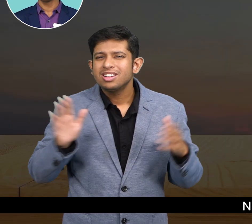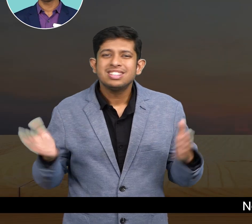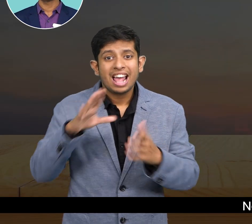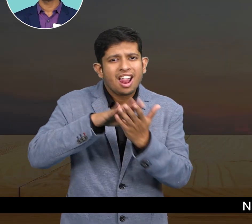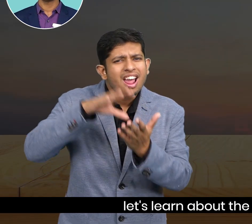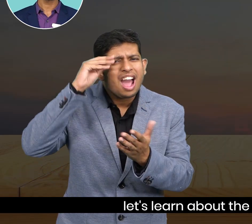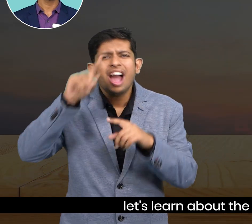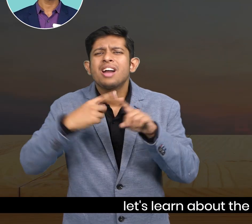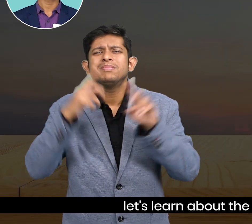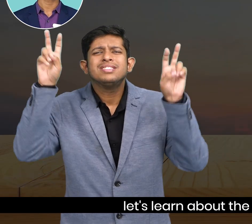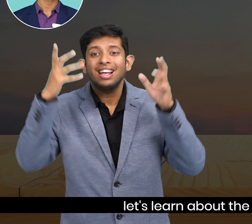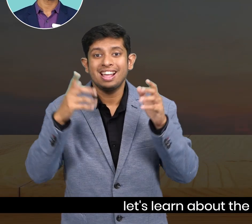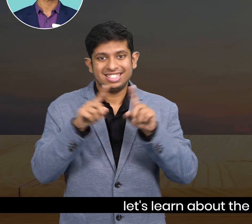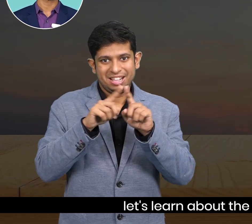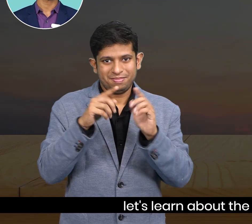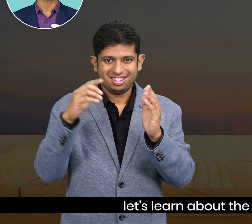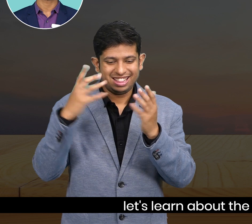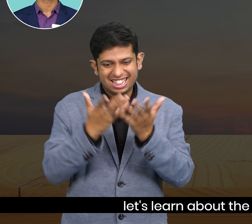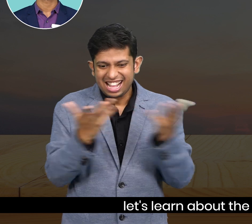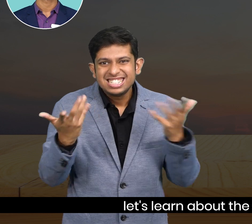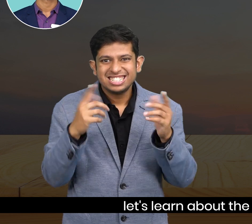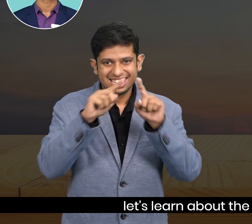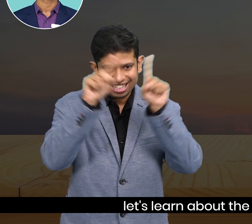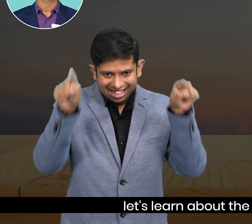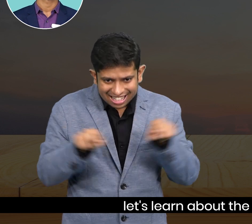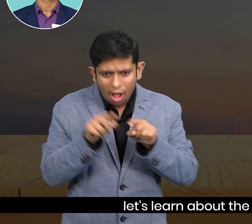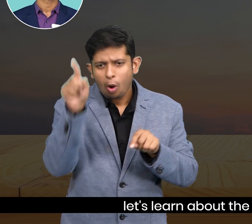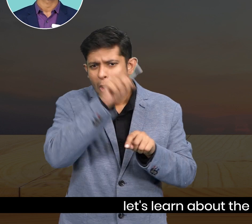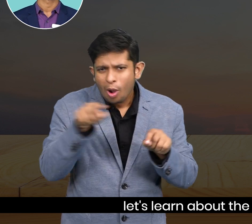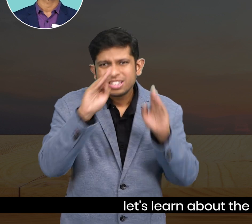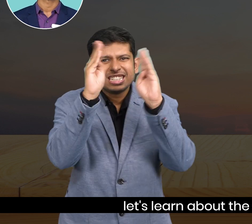Now, let's learn about the shape of the shadow.